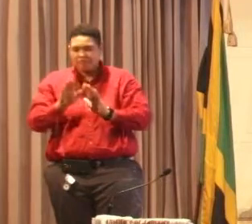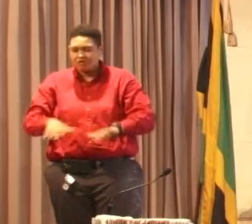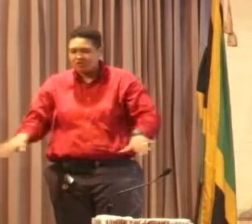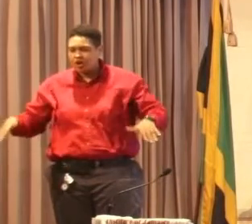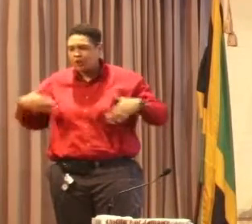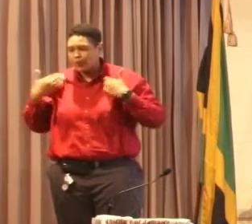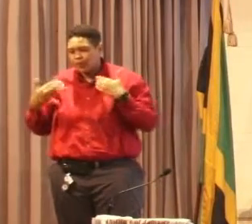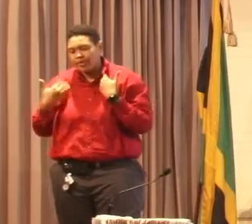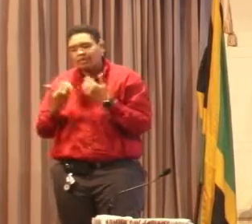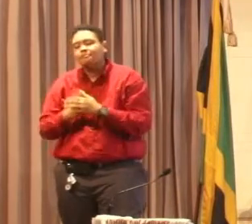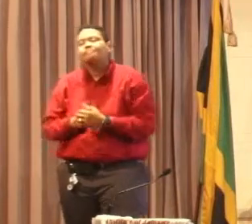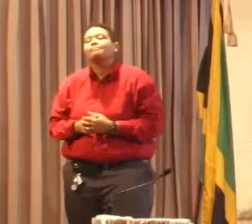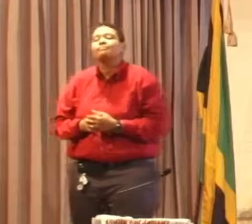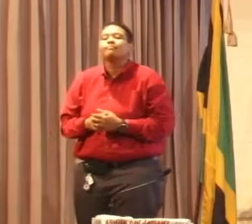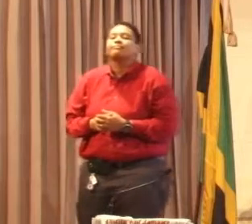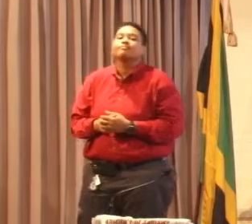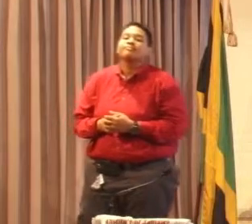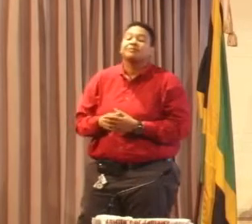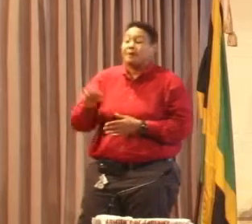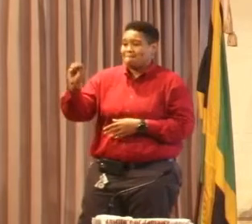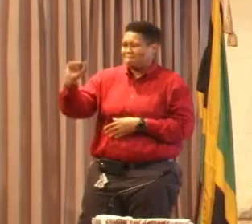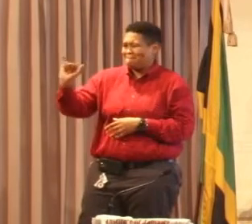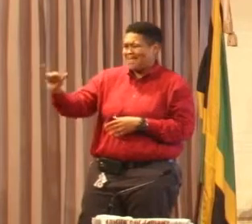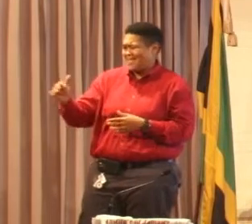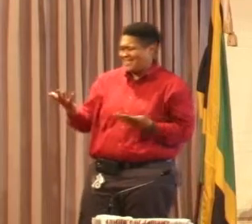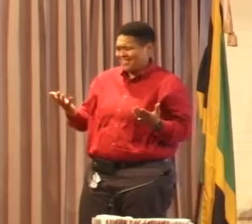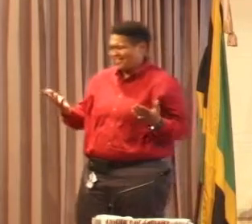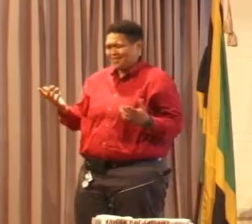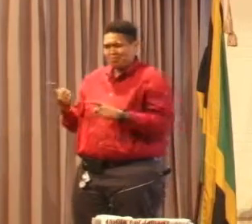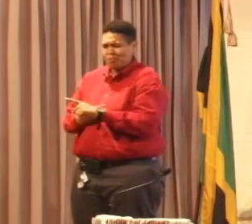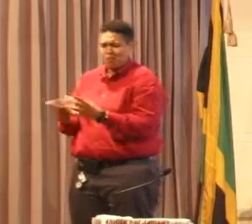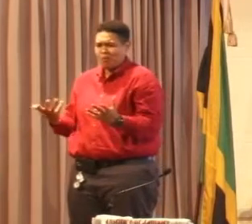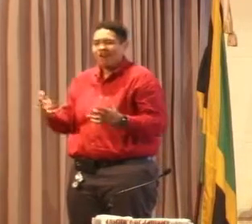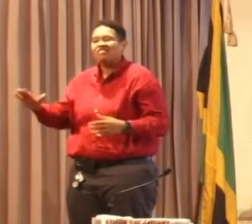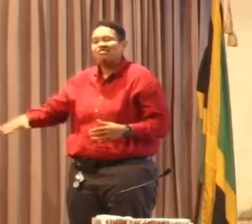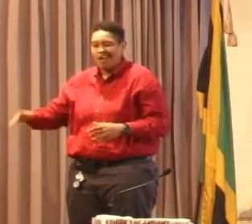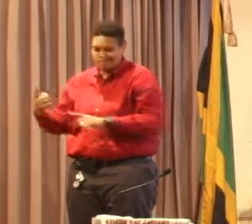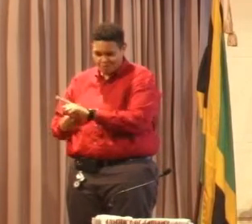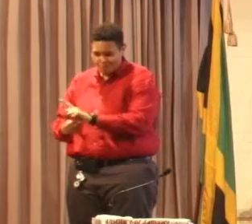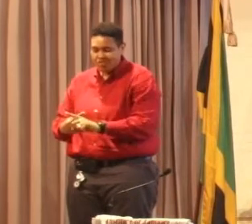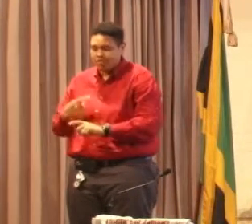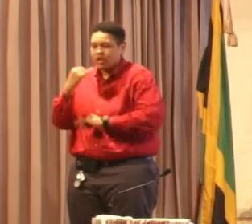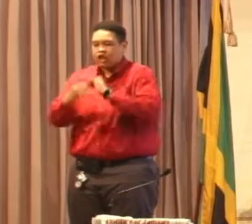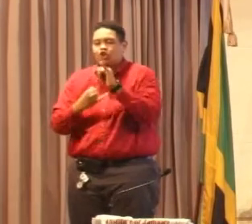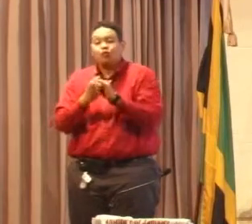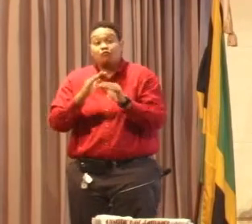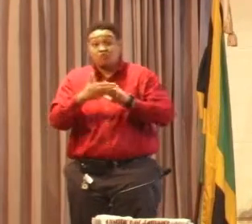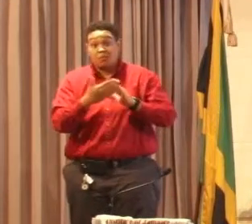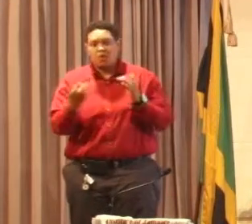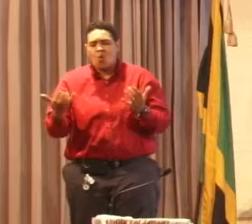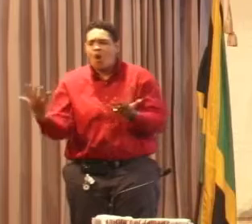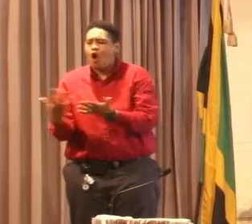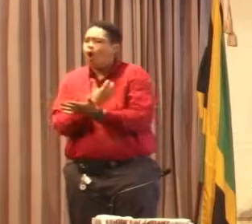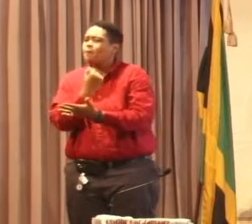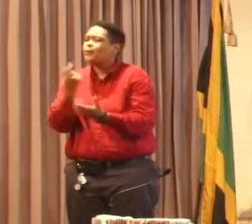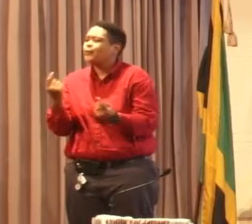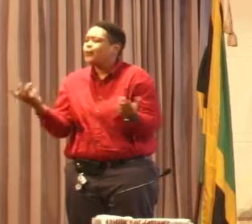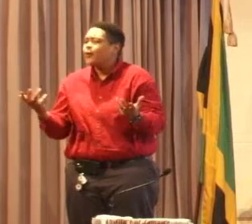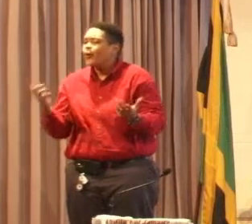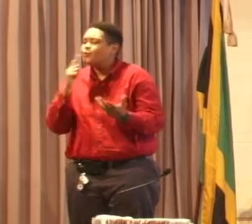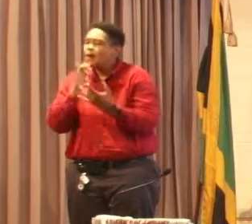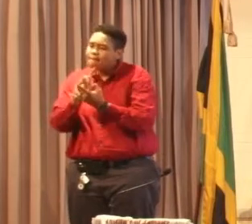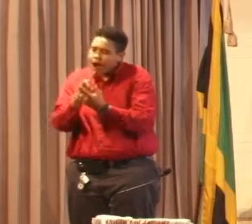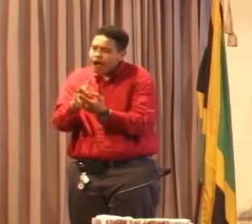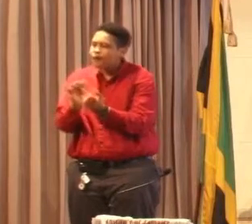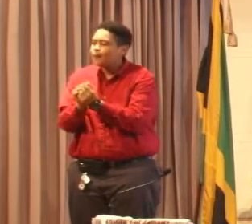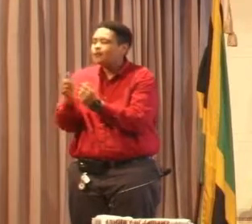youths. May is Child Month, and the Institute of Jamaica also take this opportunity to